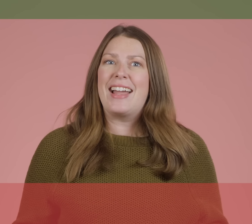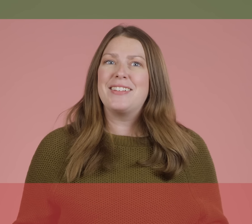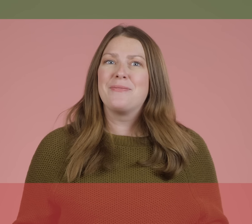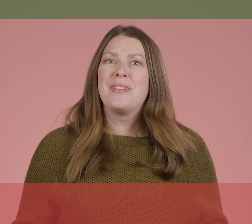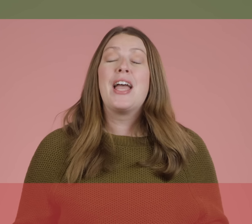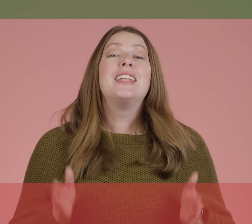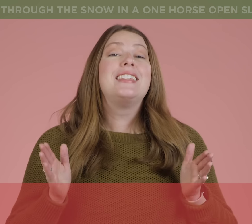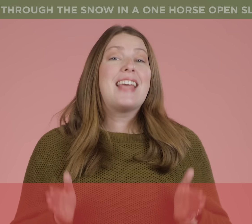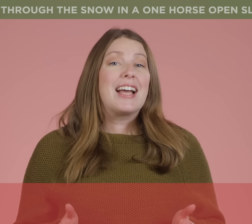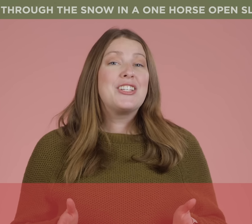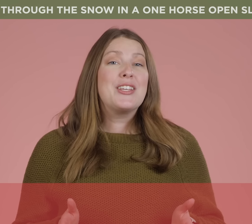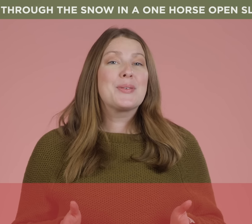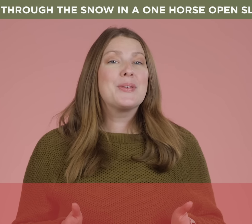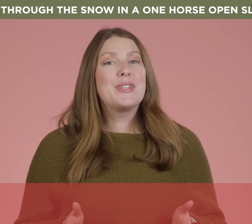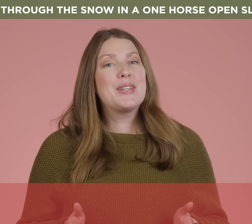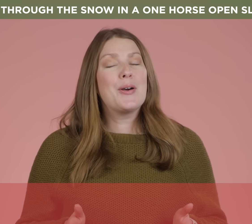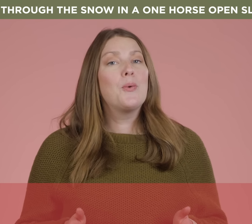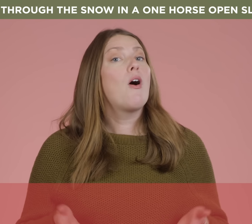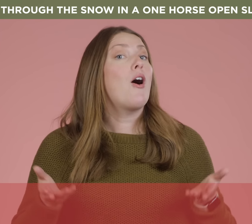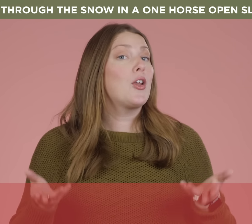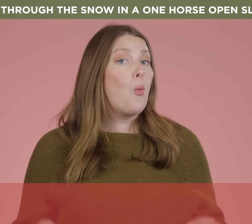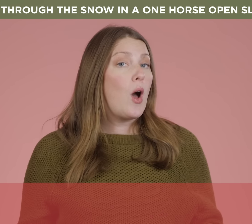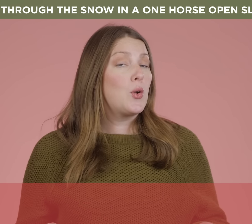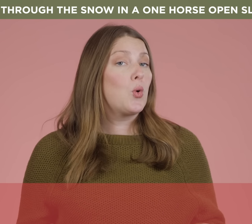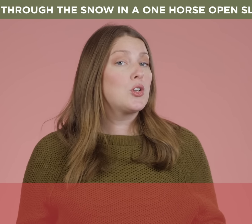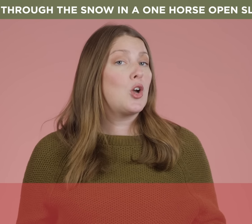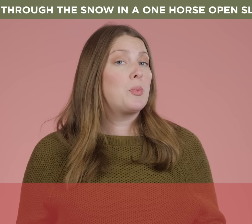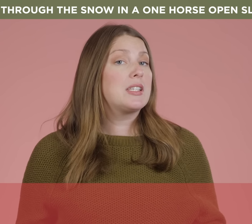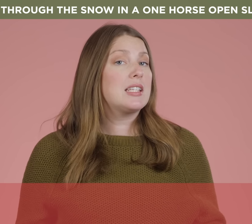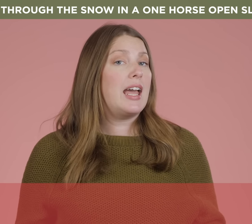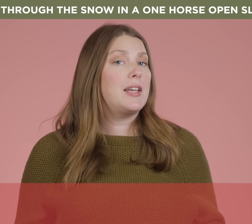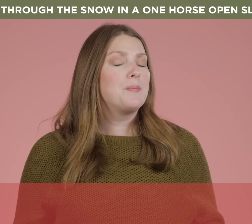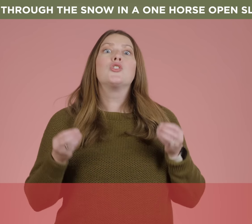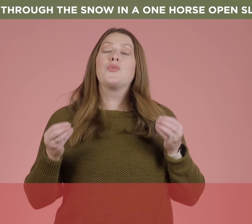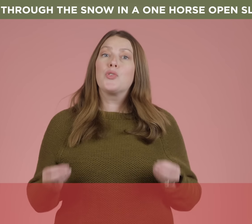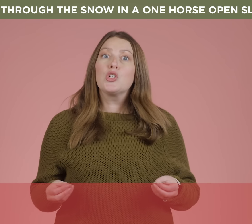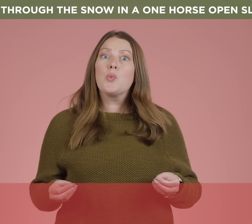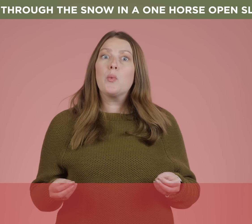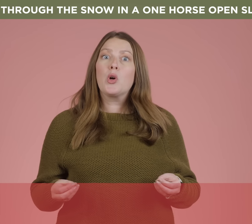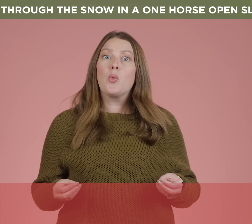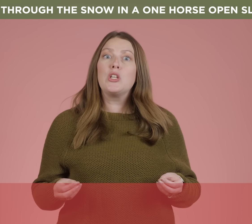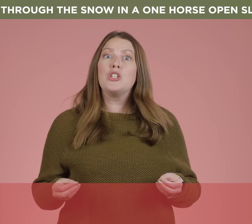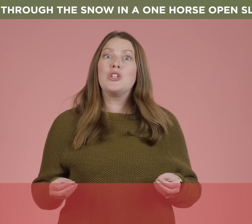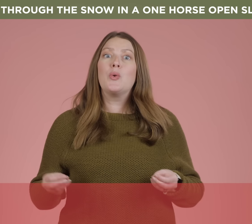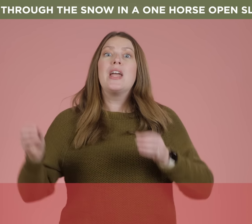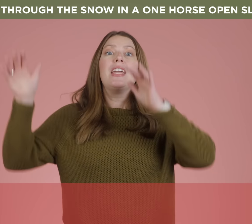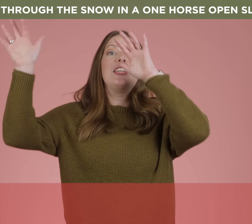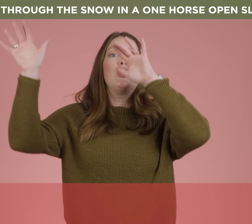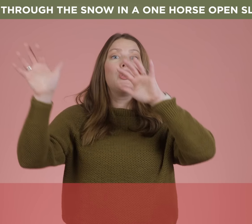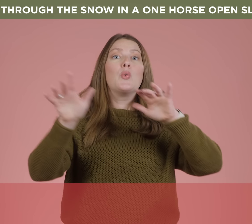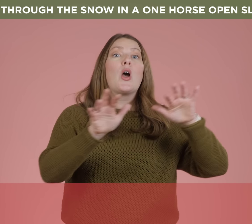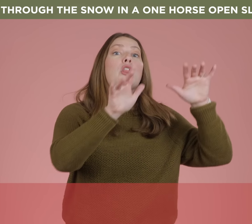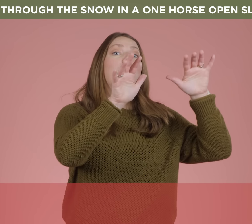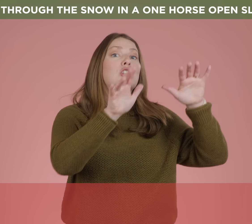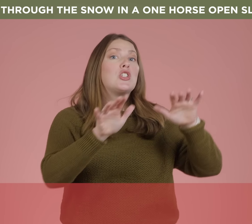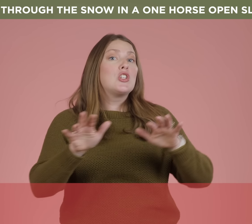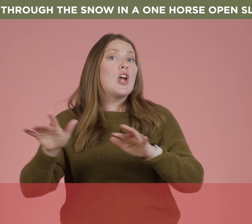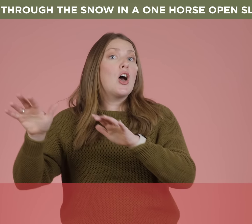line. Dashing through the snow on a one-horse open sleigh. So first what we're going to do is do the